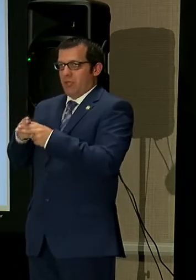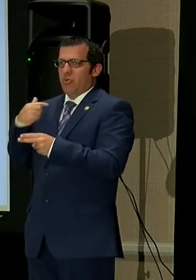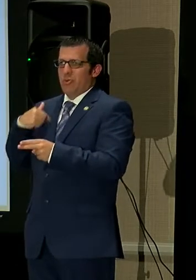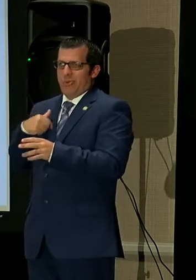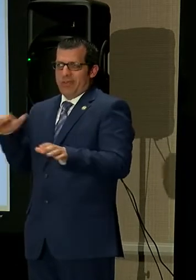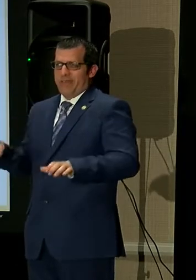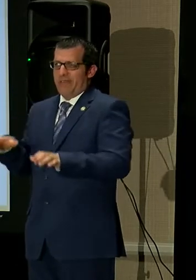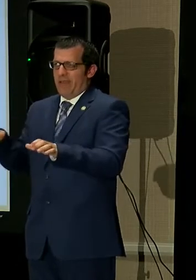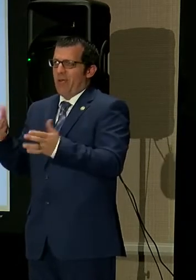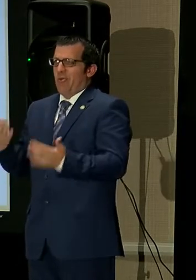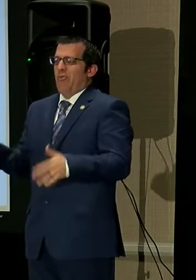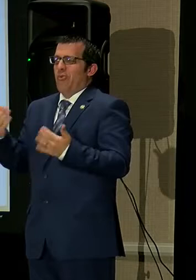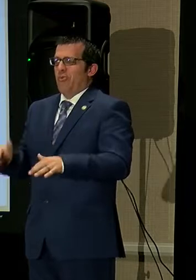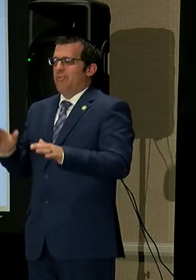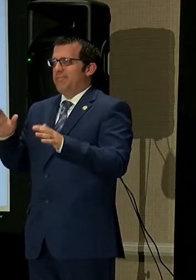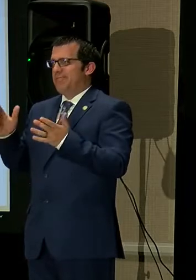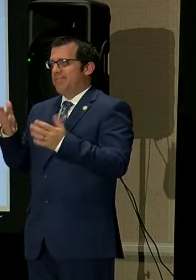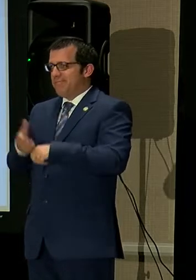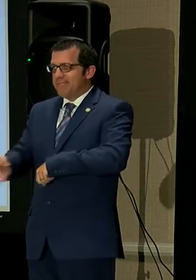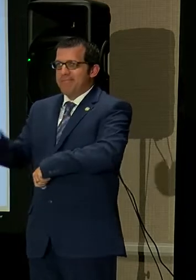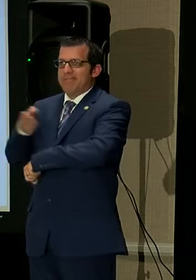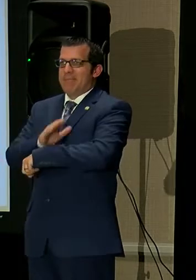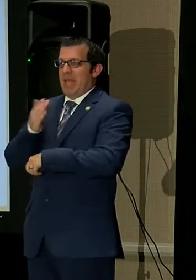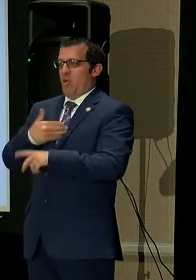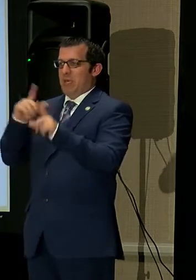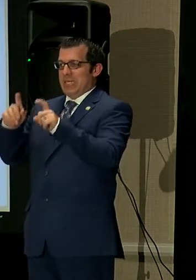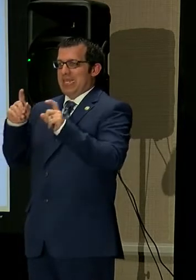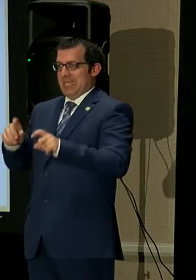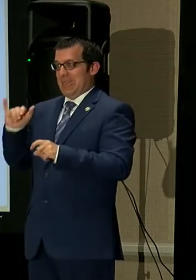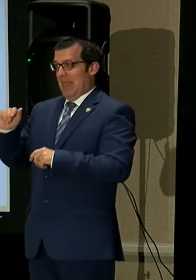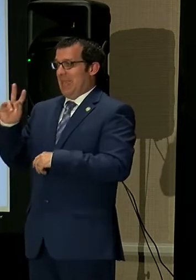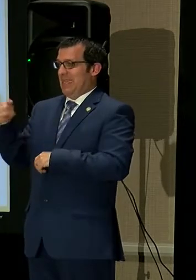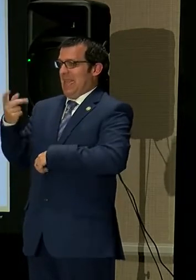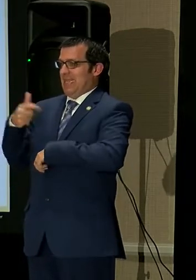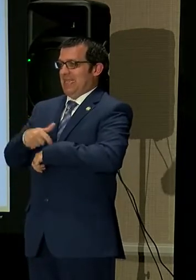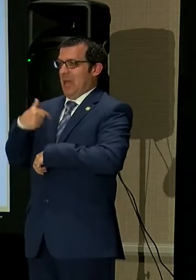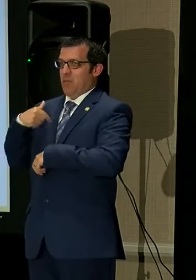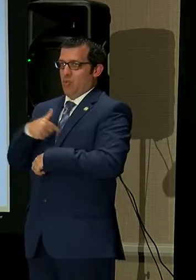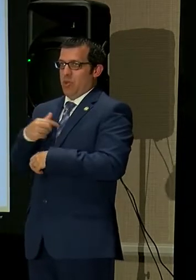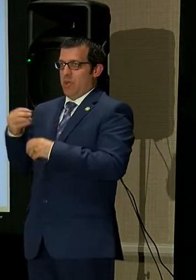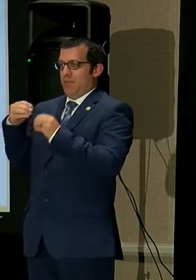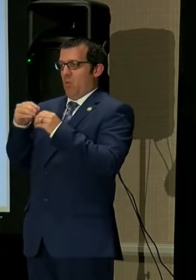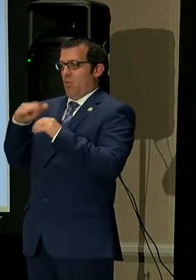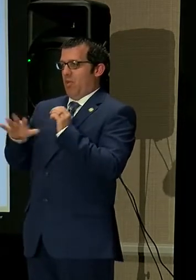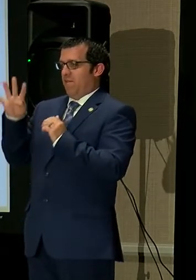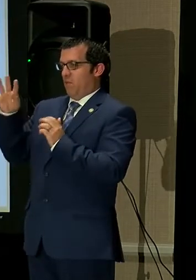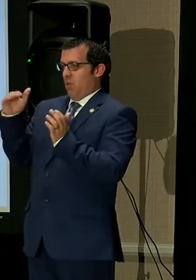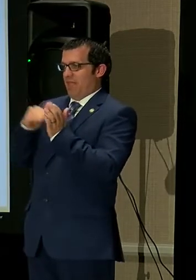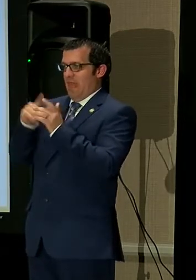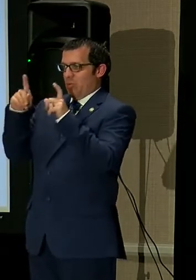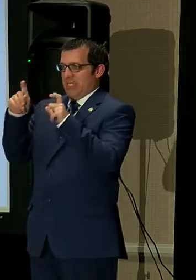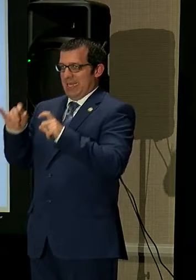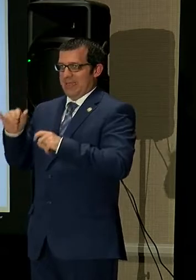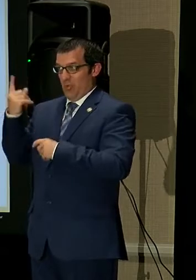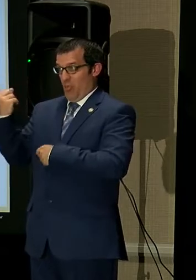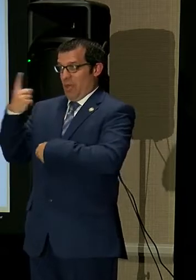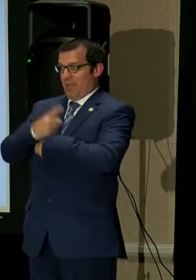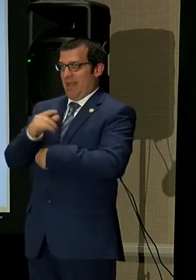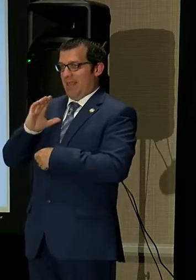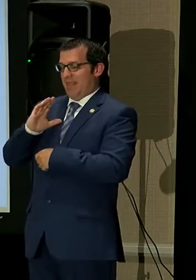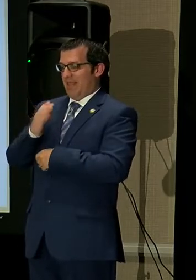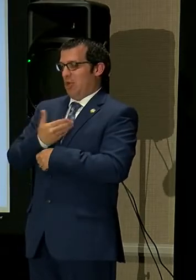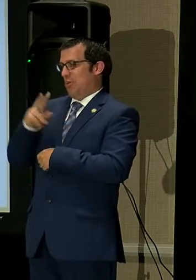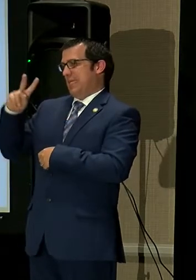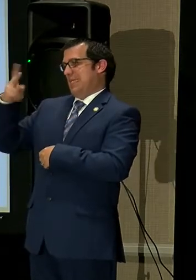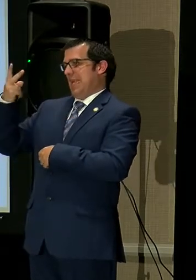well with our testing. This was the second time that we've done more than 4,000 tests in a single day. It's our second highest of